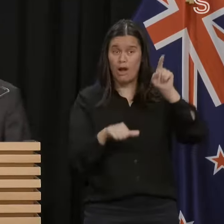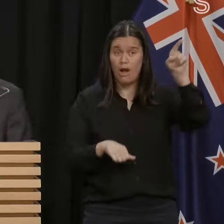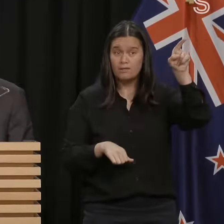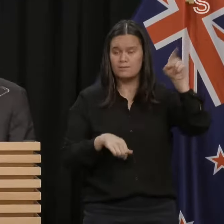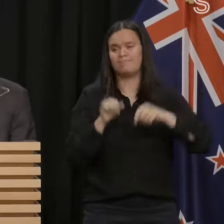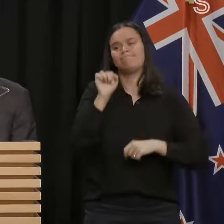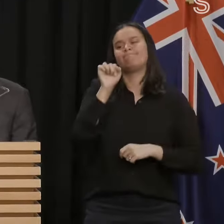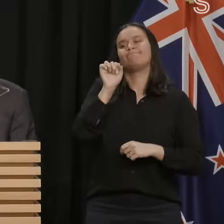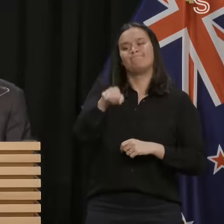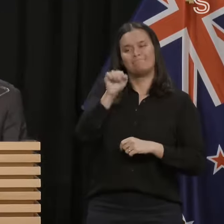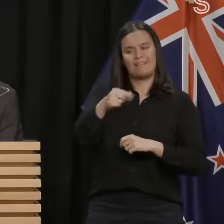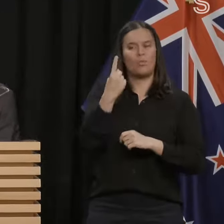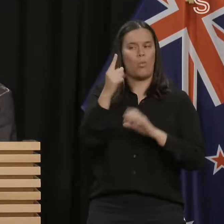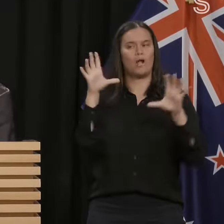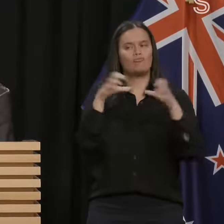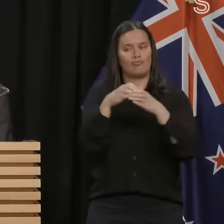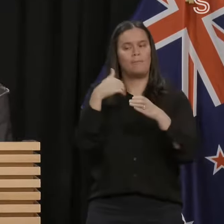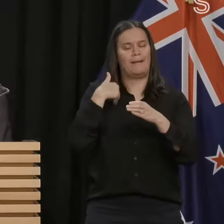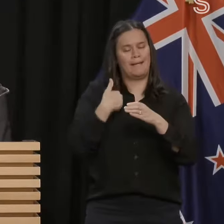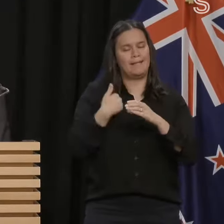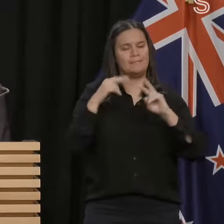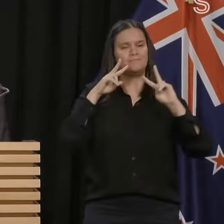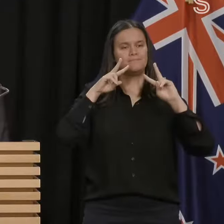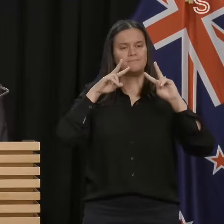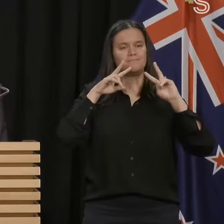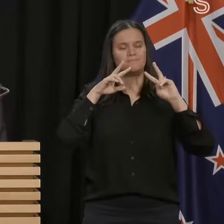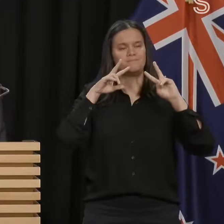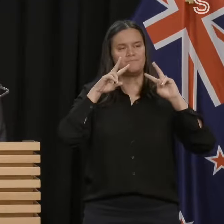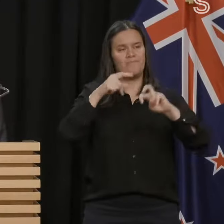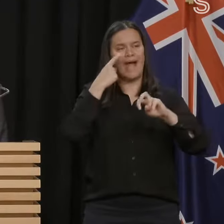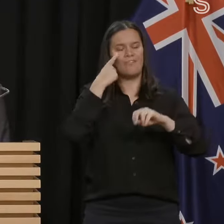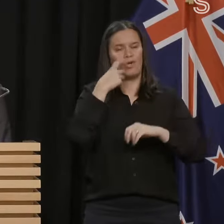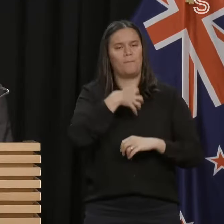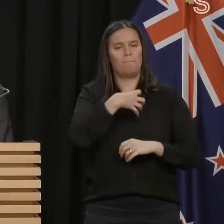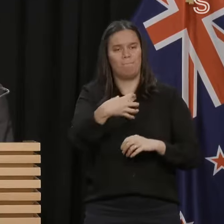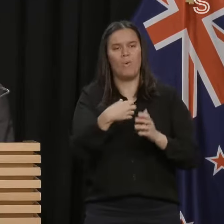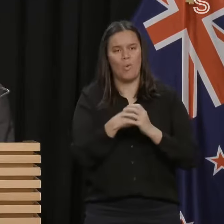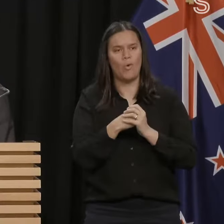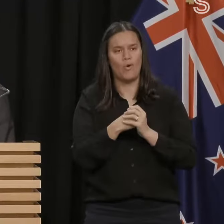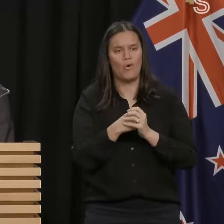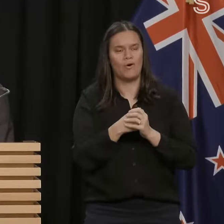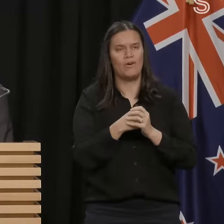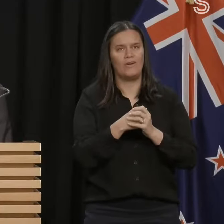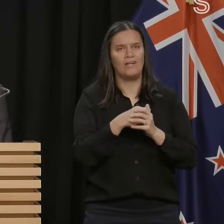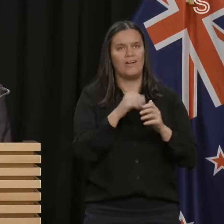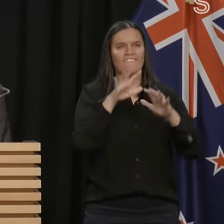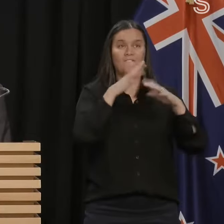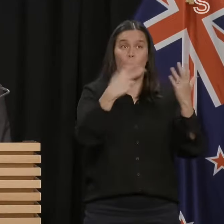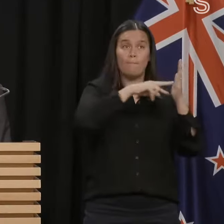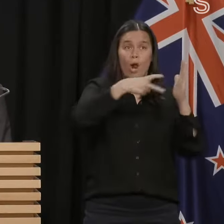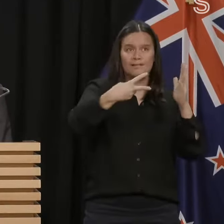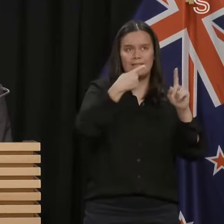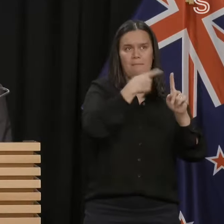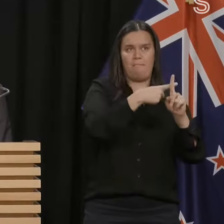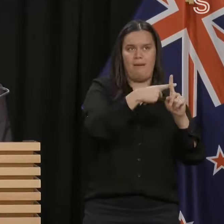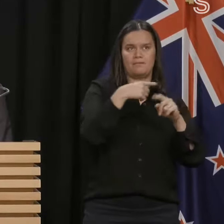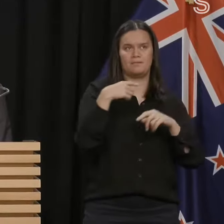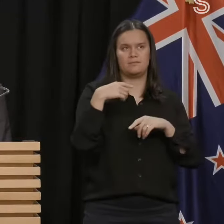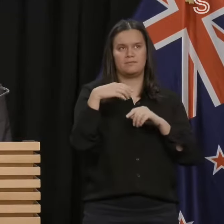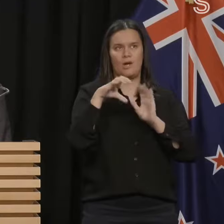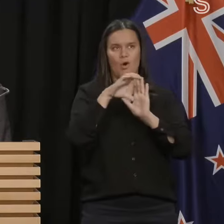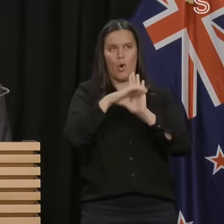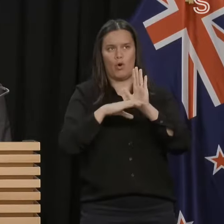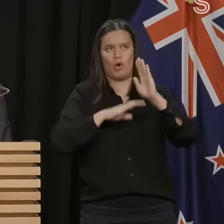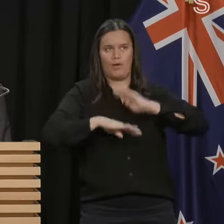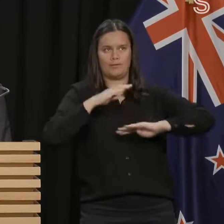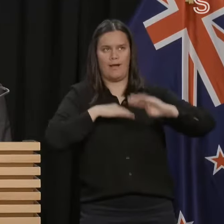need to work our way through in terms of both the substantive policy work, but also in terms of the voluntary code of conduct. Because would it be your expectation or your